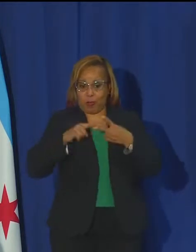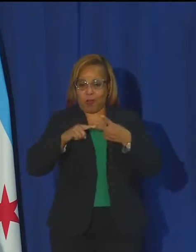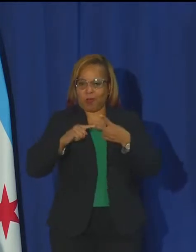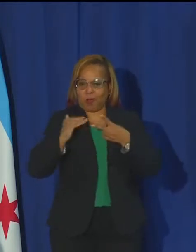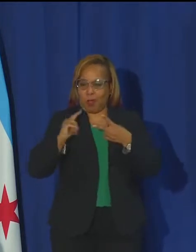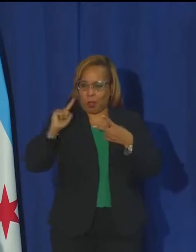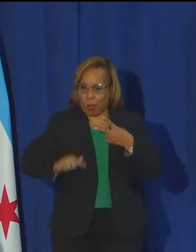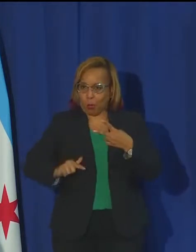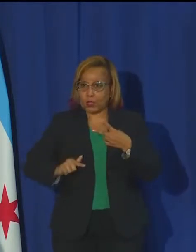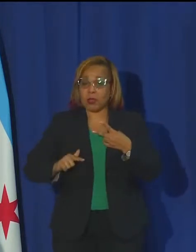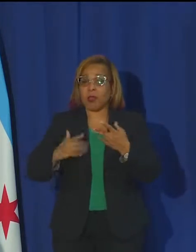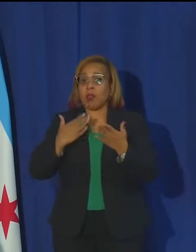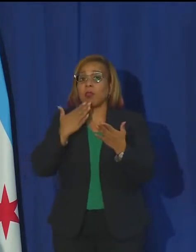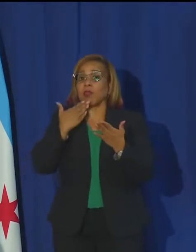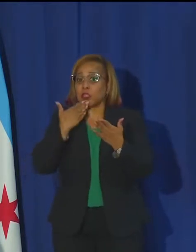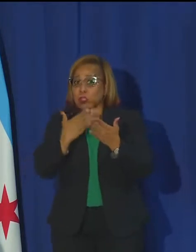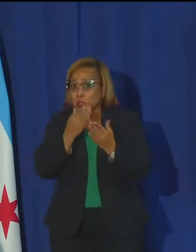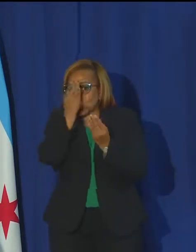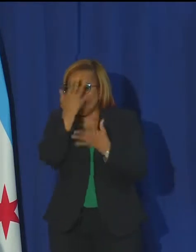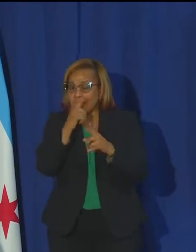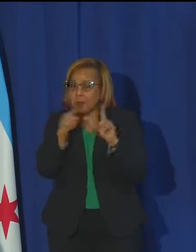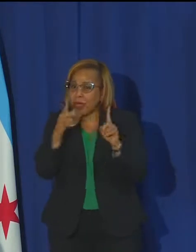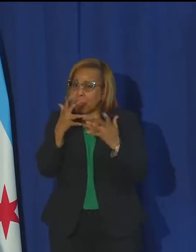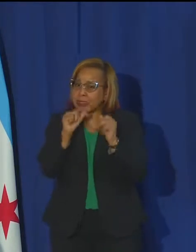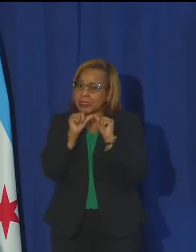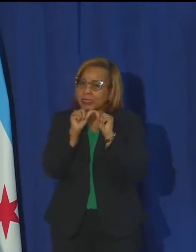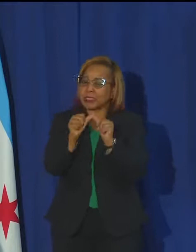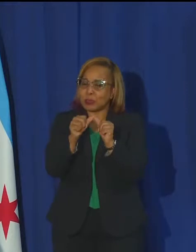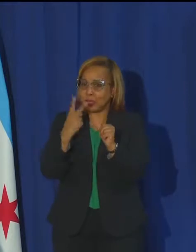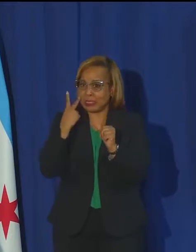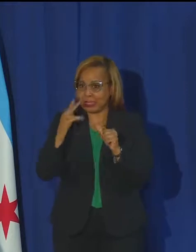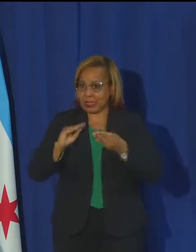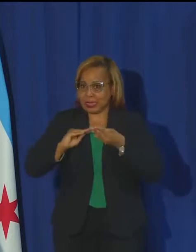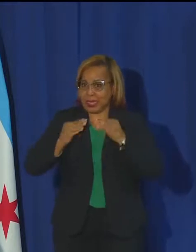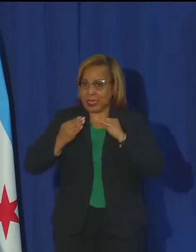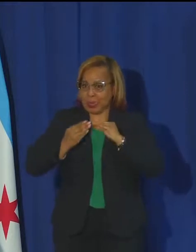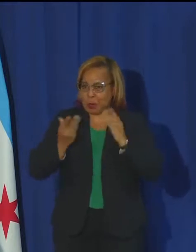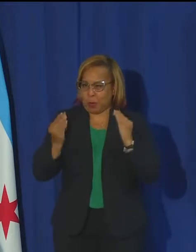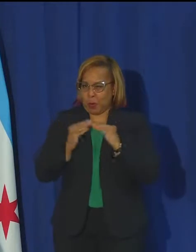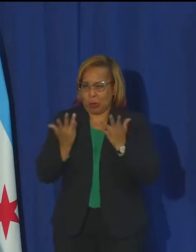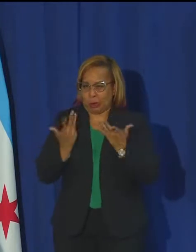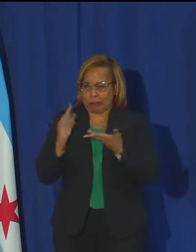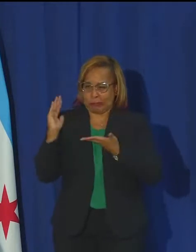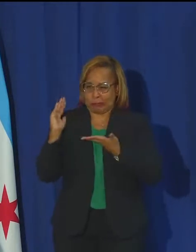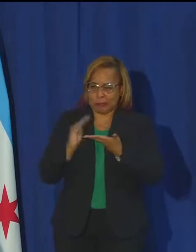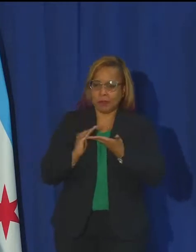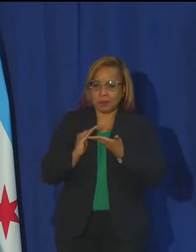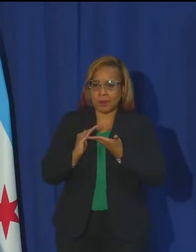lowest. So that's good news, but we'd like to continue to see that number come down further.